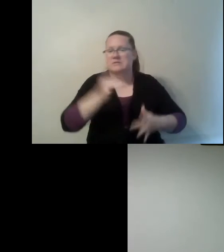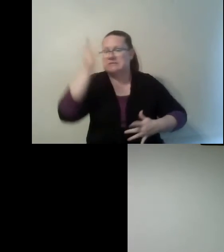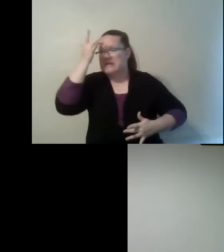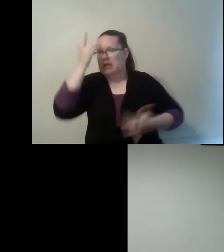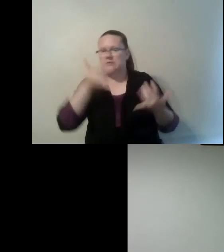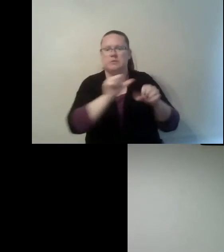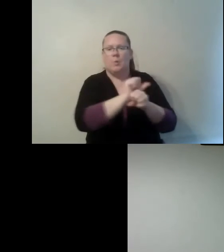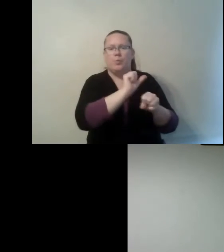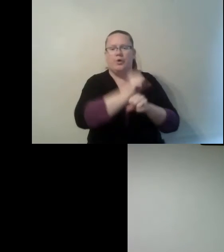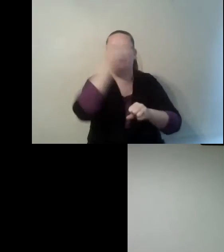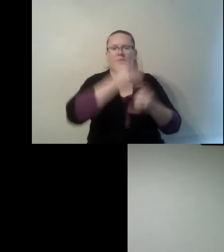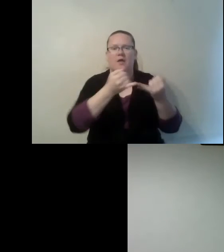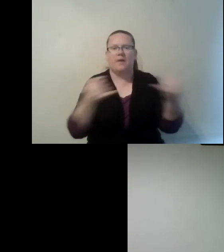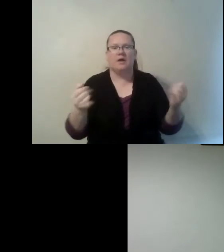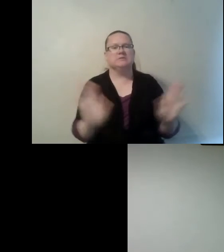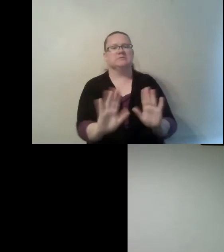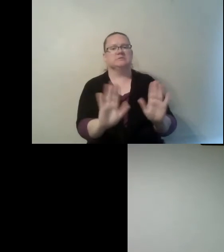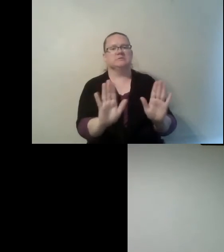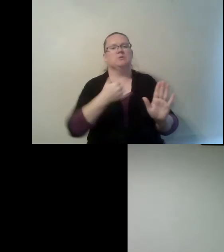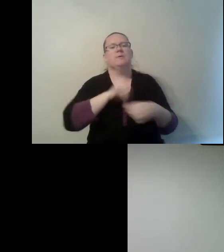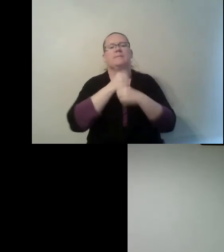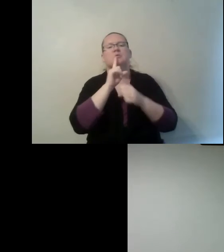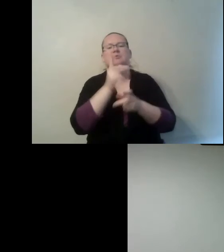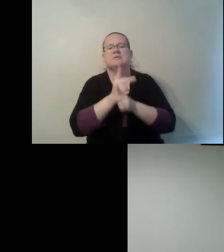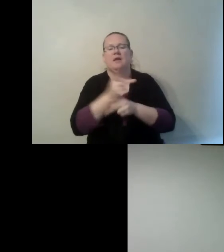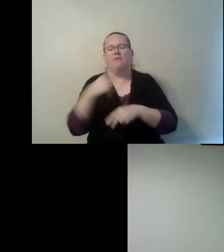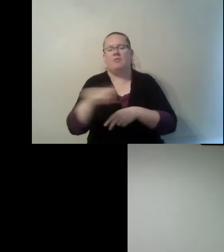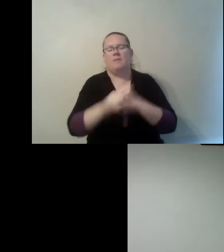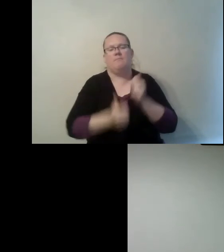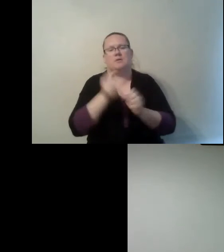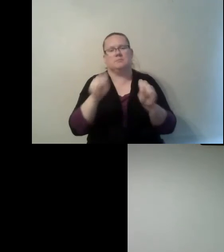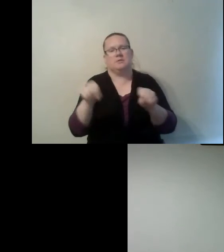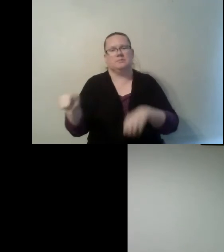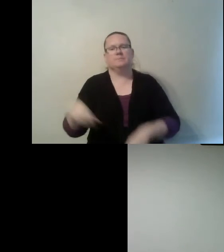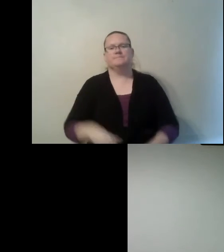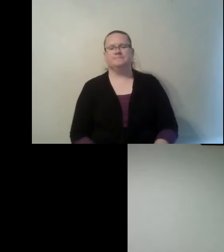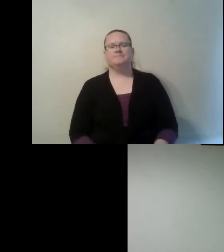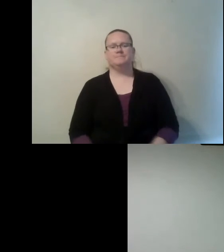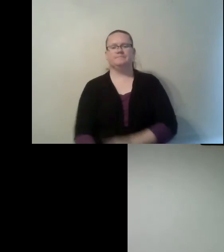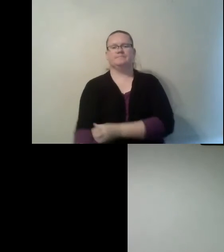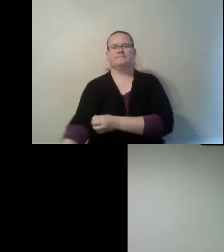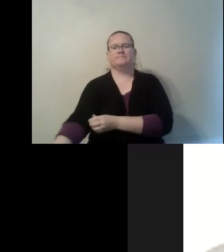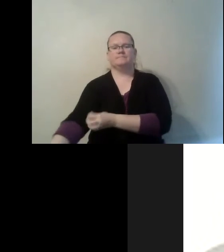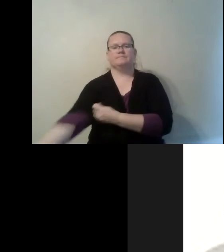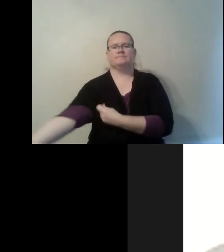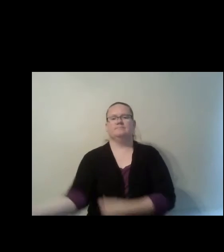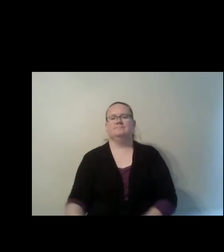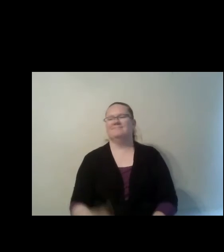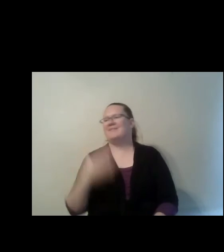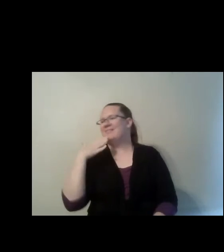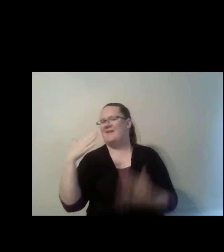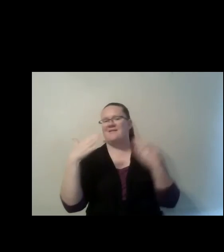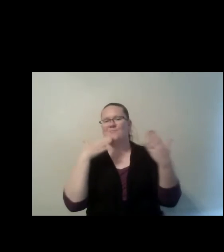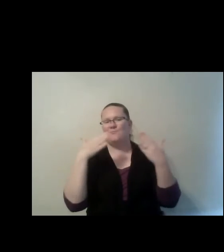So we want to make sure that they're taken care of as much as possible. Okay, thank you both for that answer and